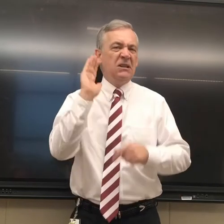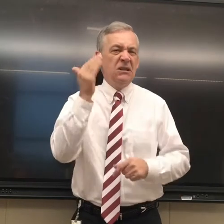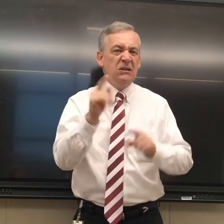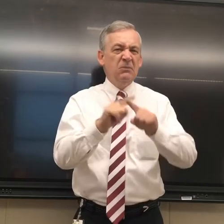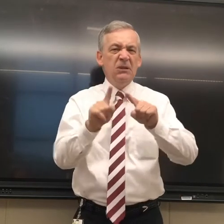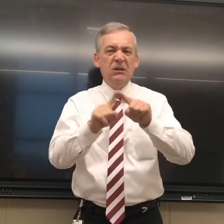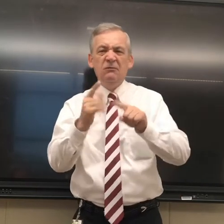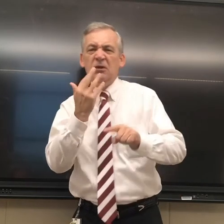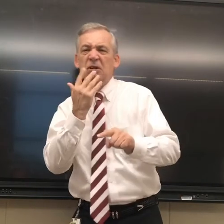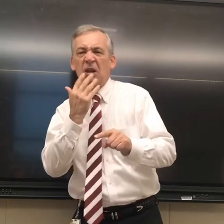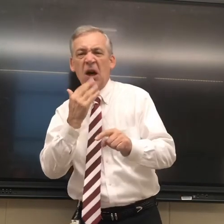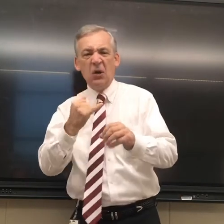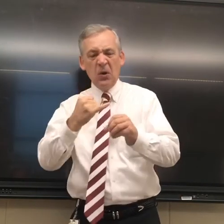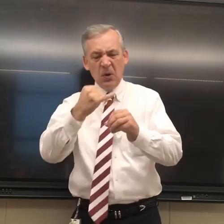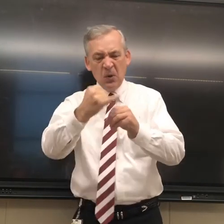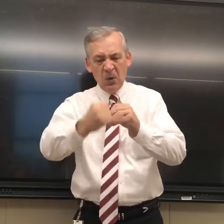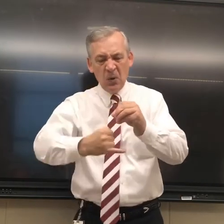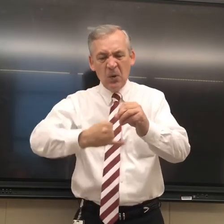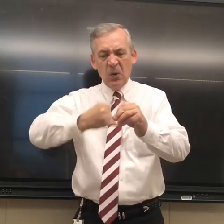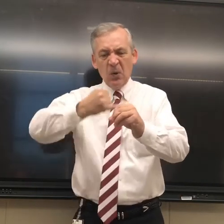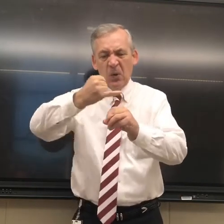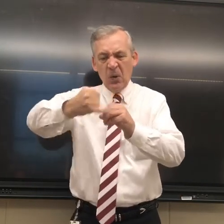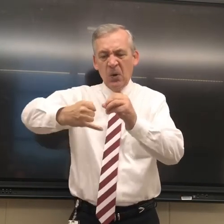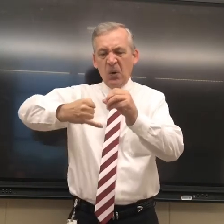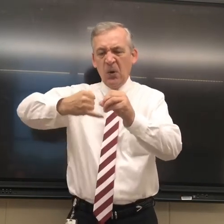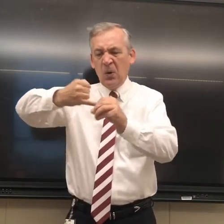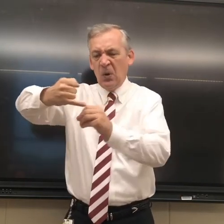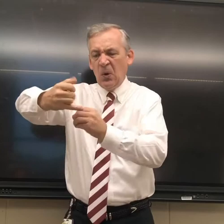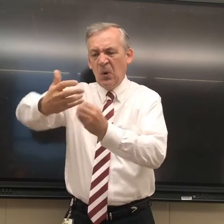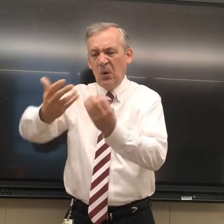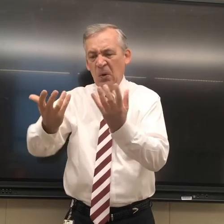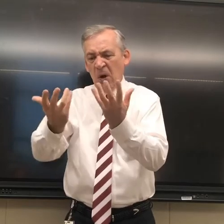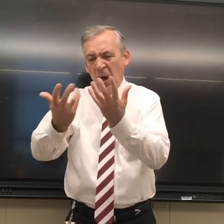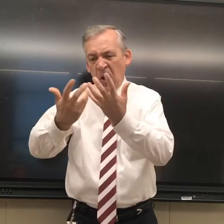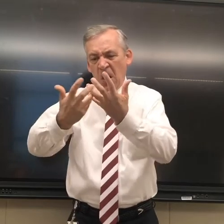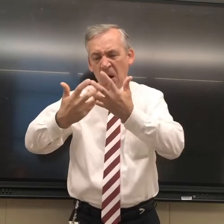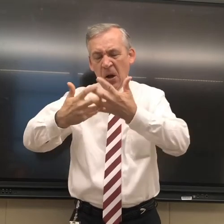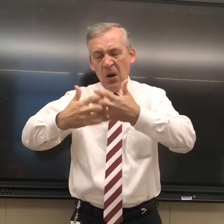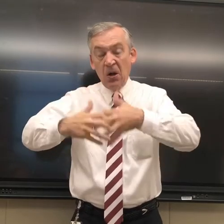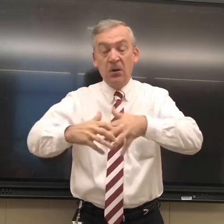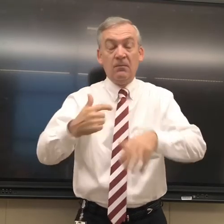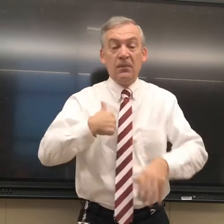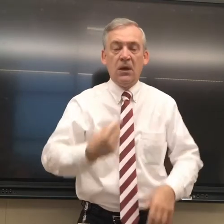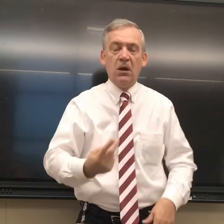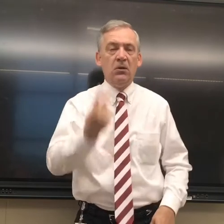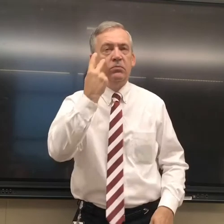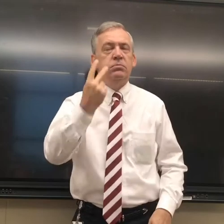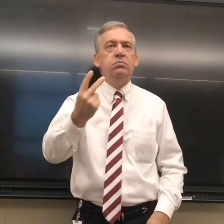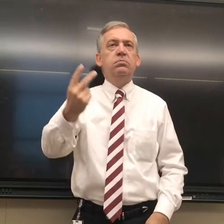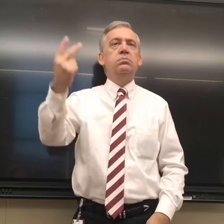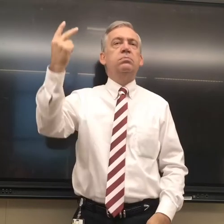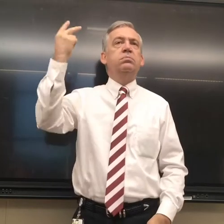As I recall that devastating moment when I suddenly was more woman than